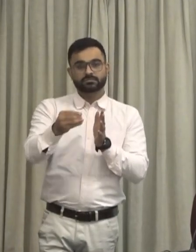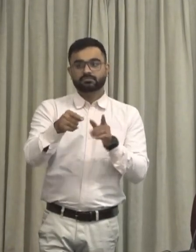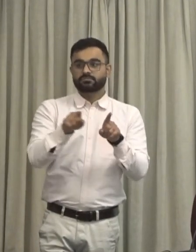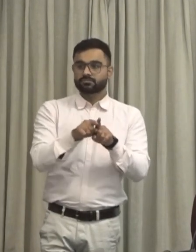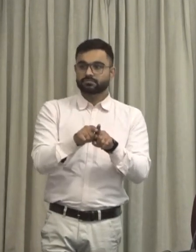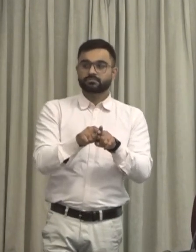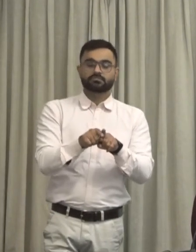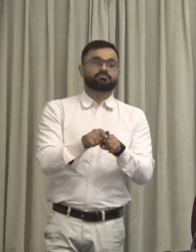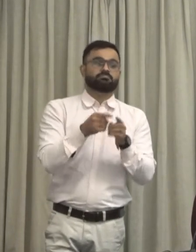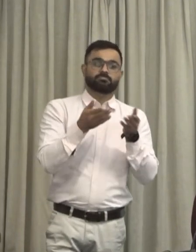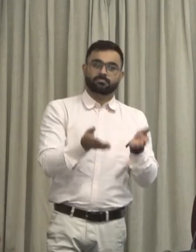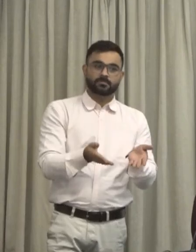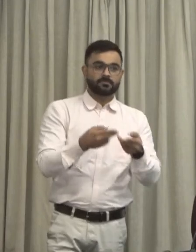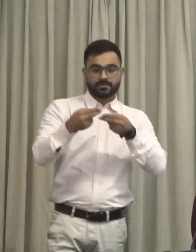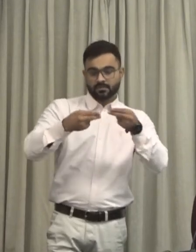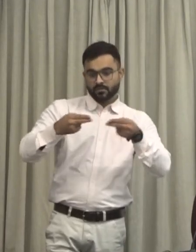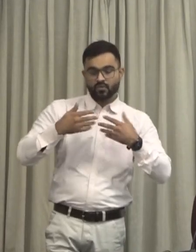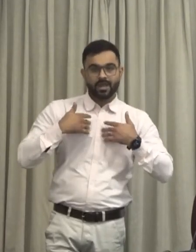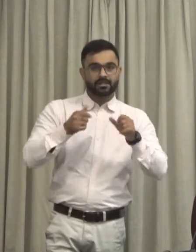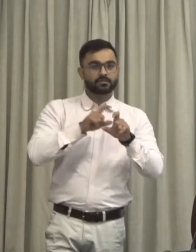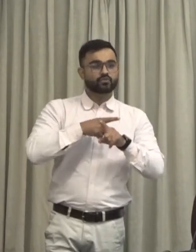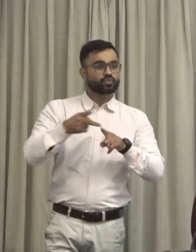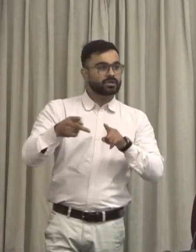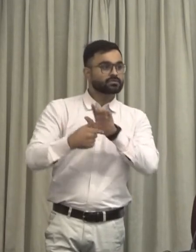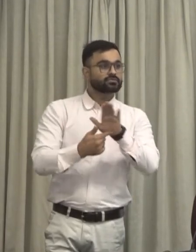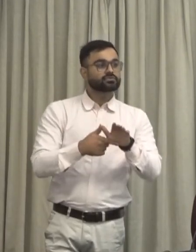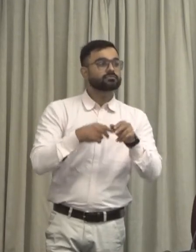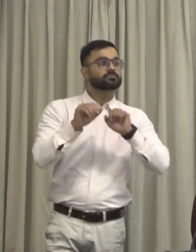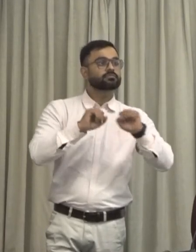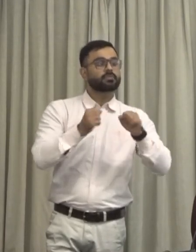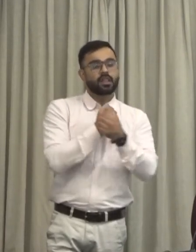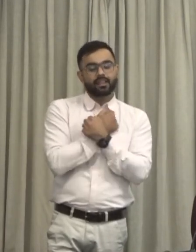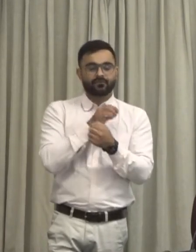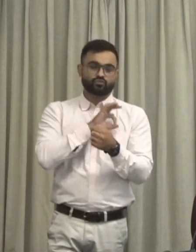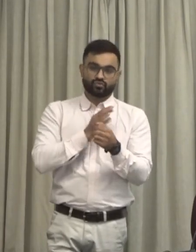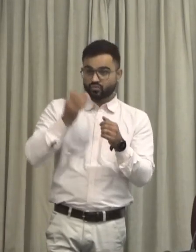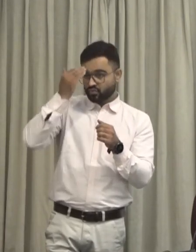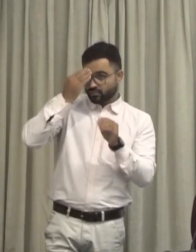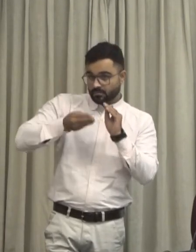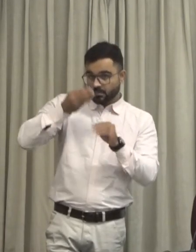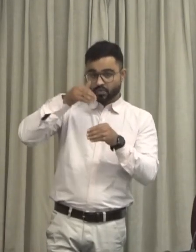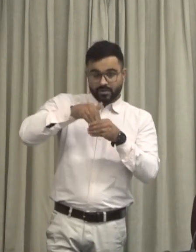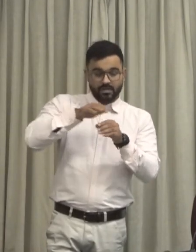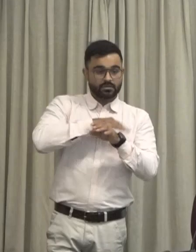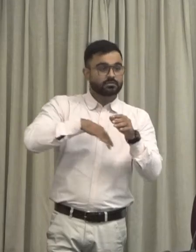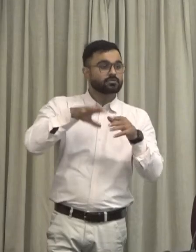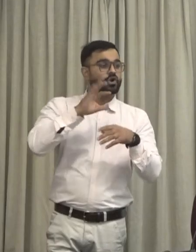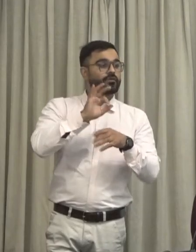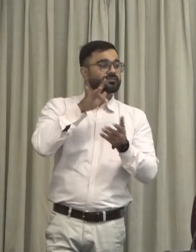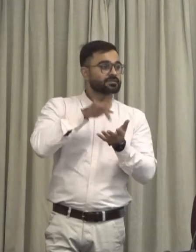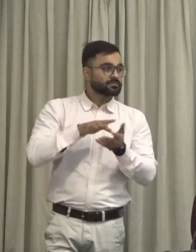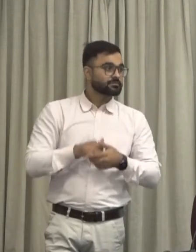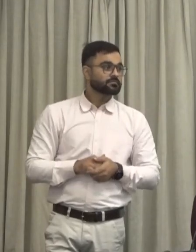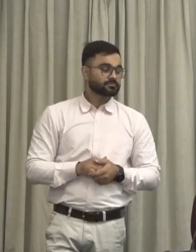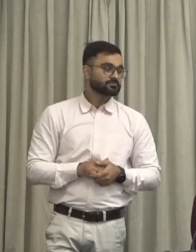share a copy with your nominated healthcare representatives, and make all your loved ones know about the existence of it, so that